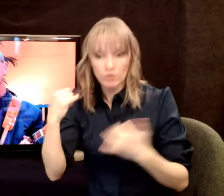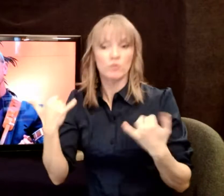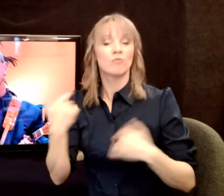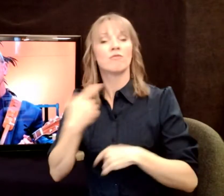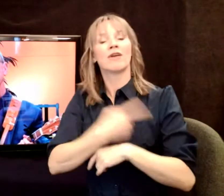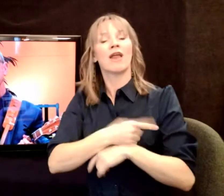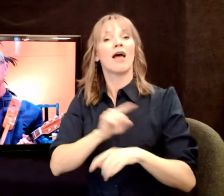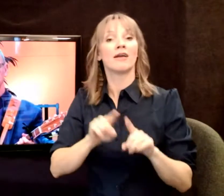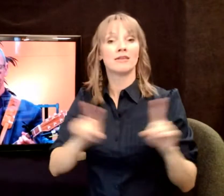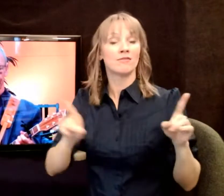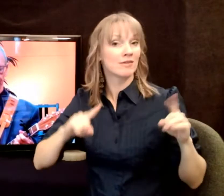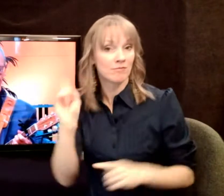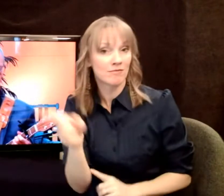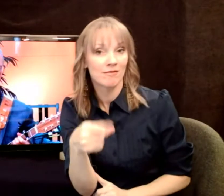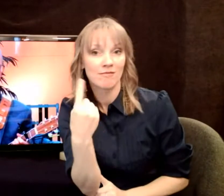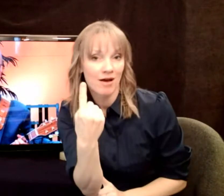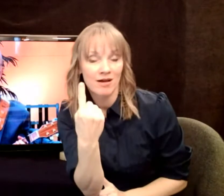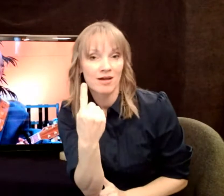difference is